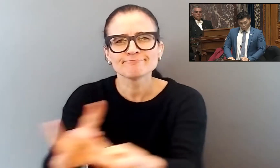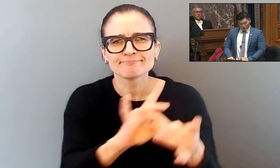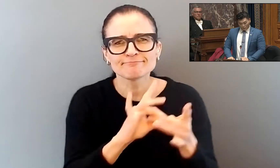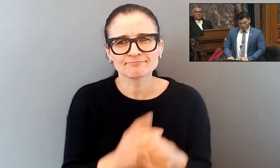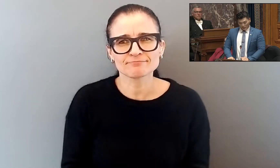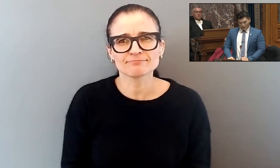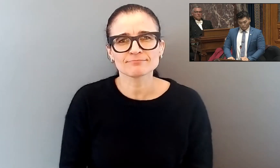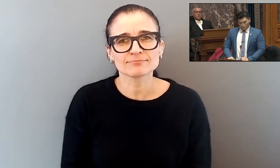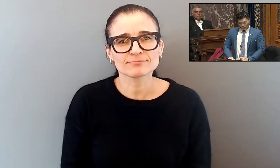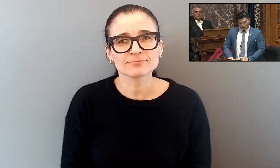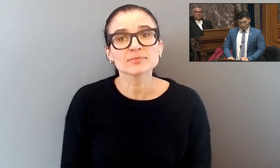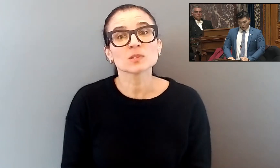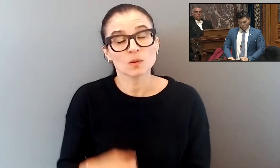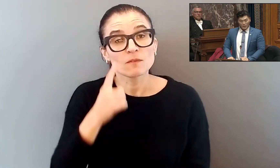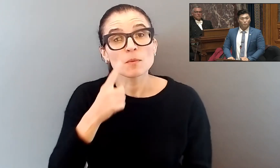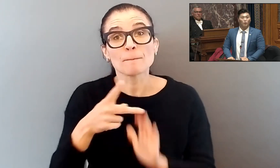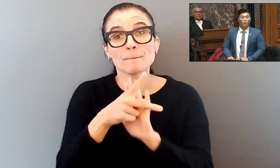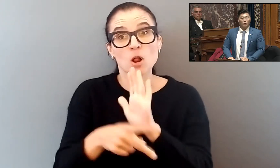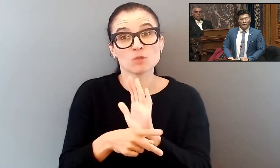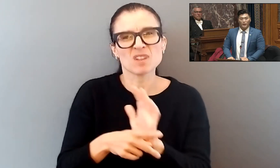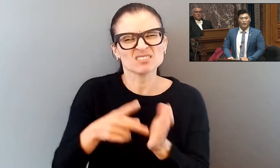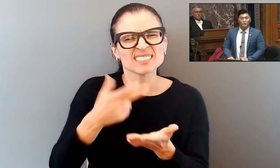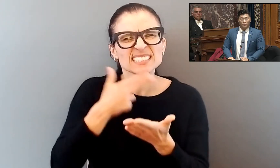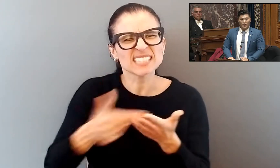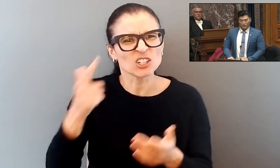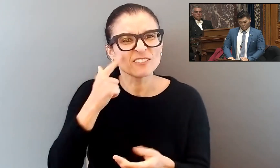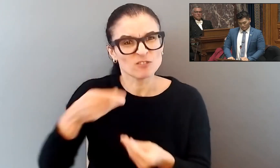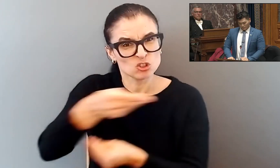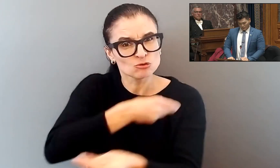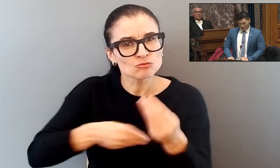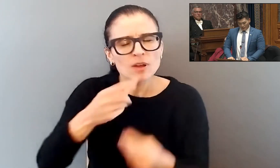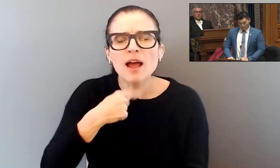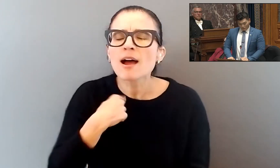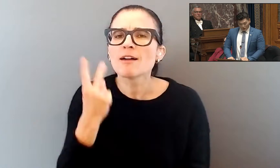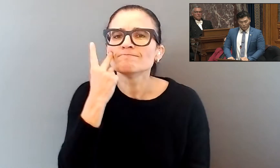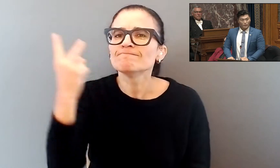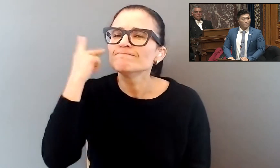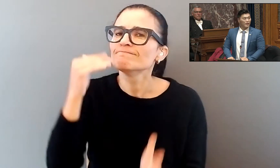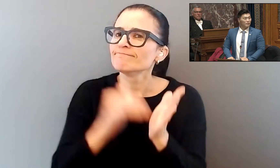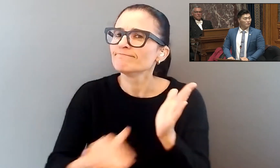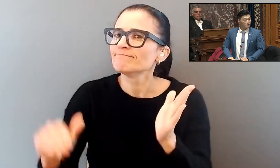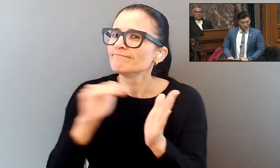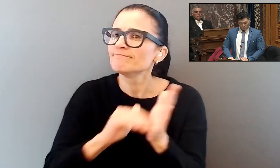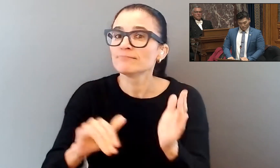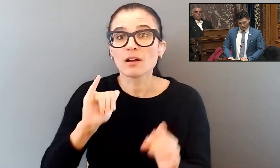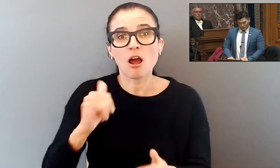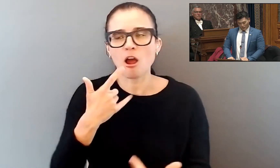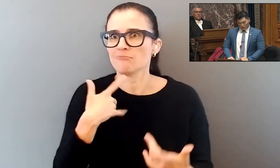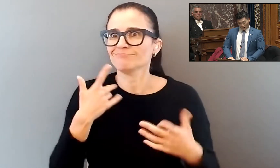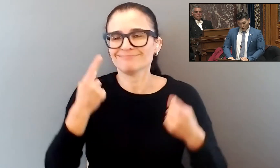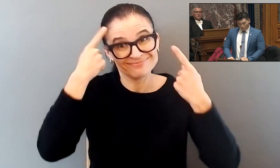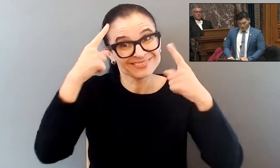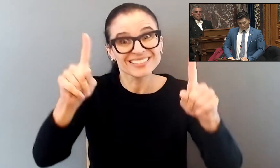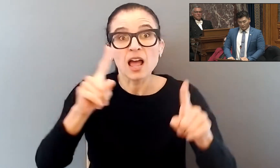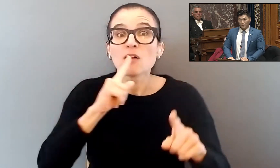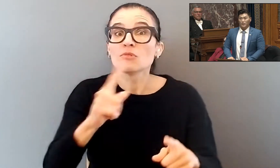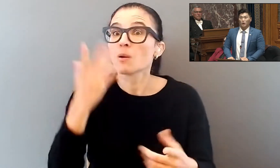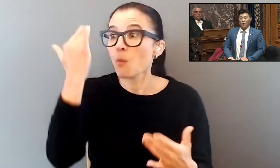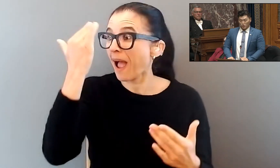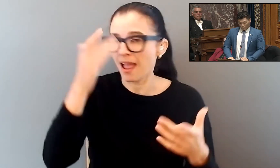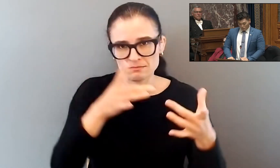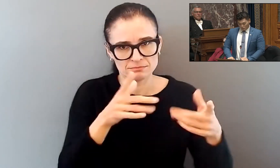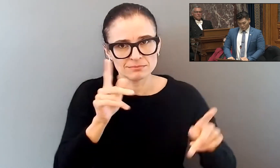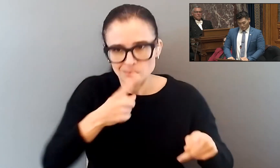our prosperity is built on people working together. Farmers and fishers, small businesses